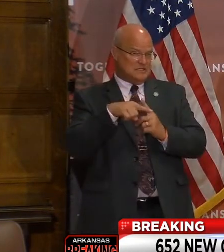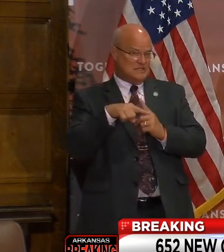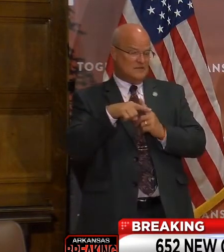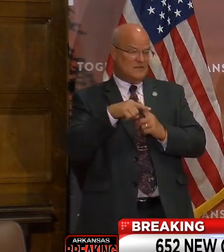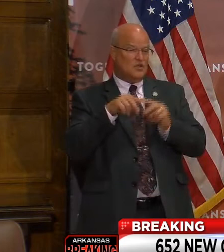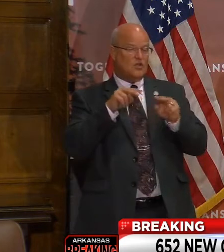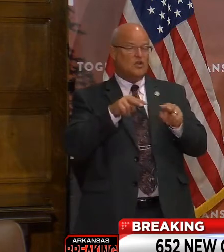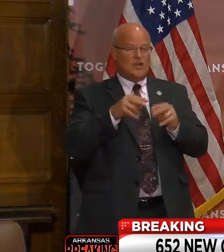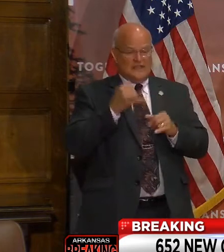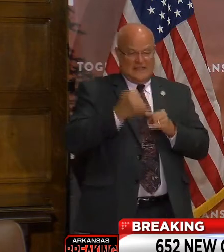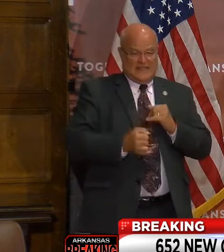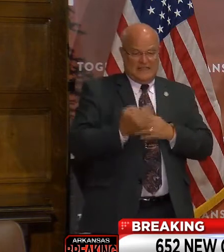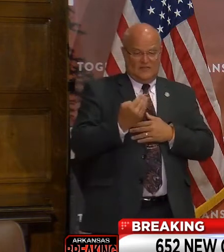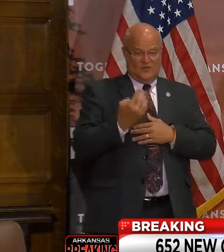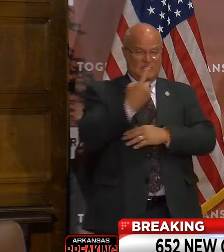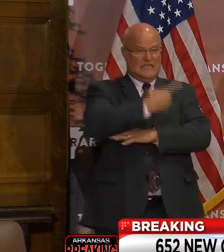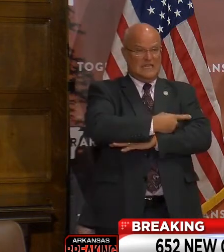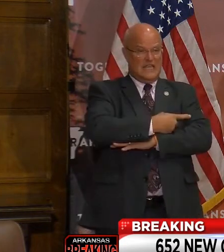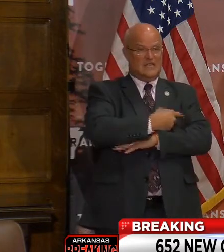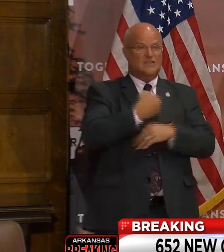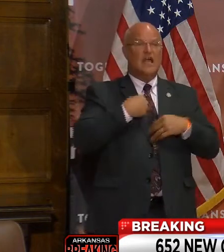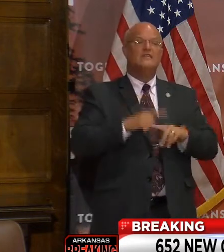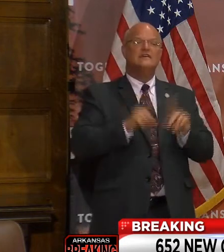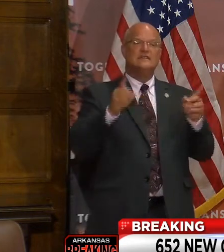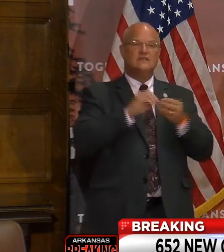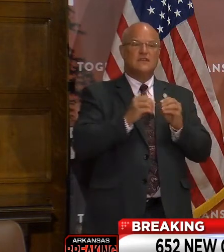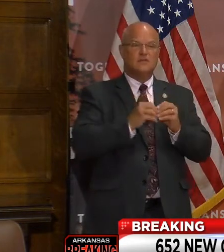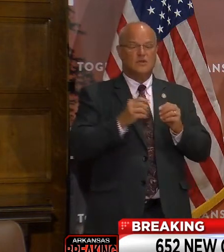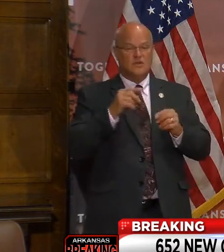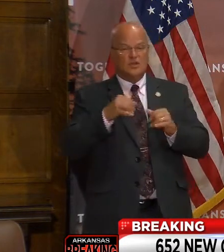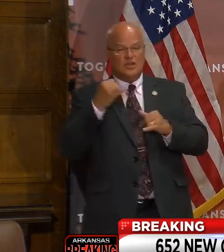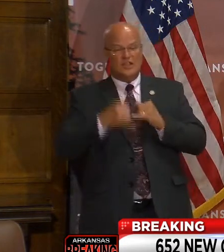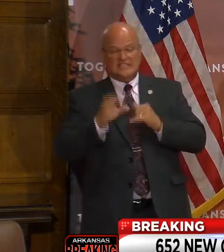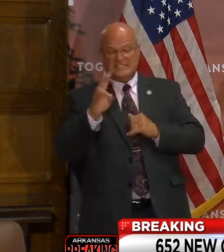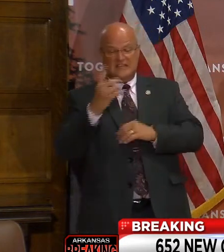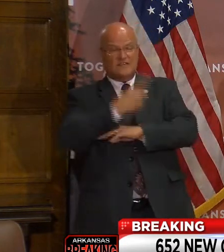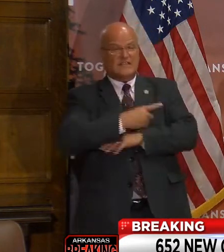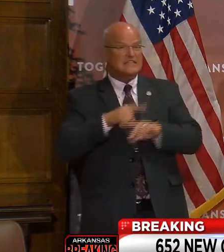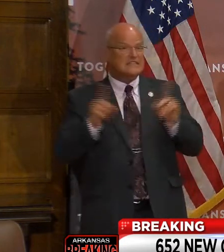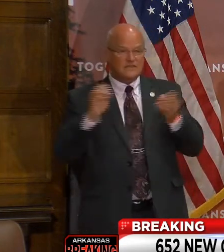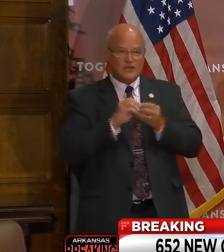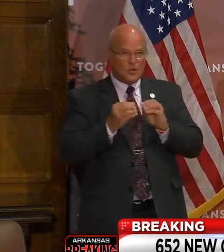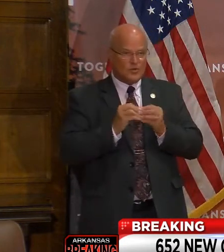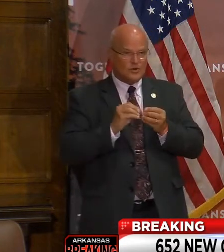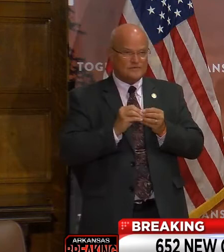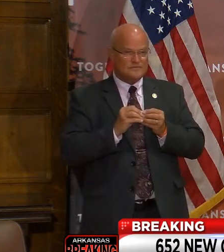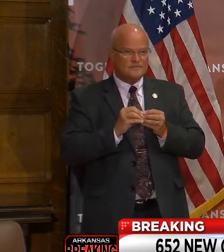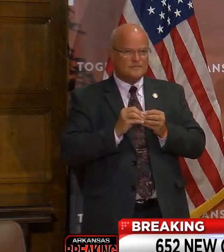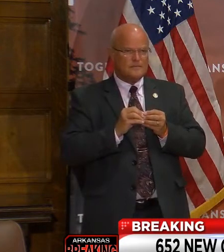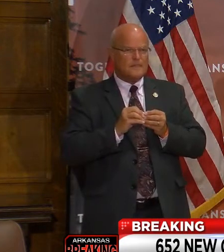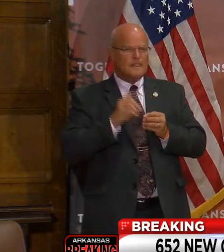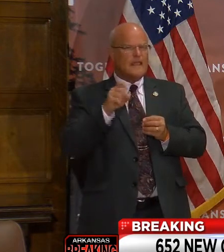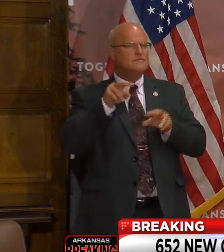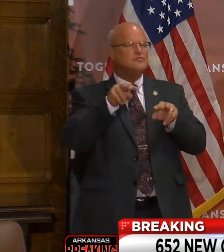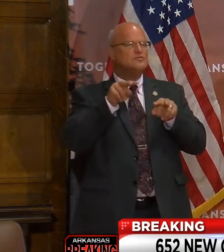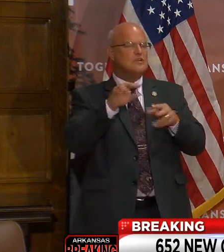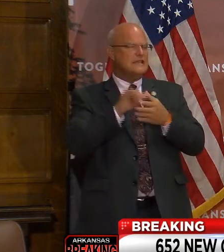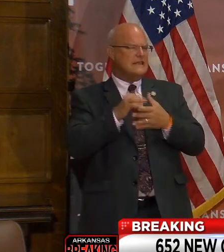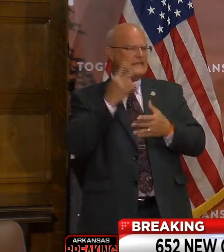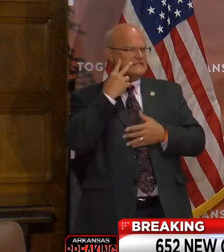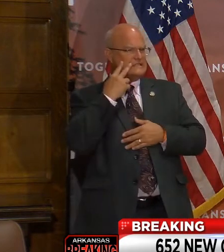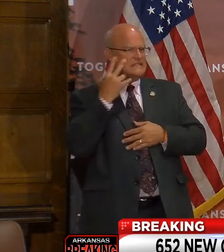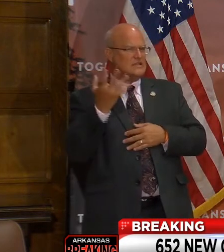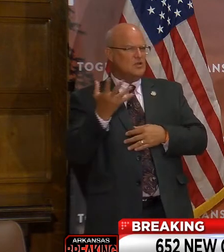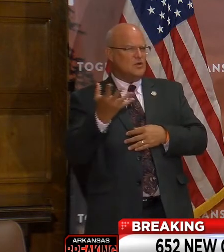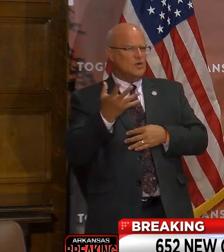If you look at the last 14 days, you'll have a different number. If you look at the last 7 days, you'll have a different number. So we'll just have to look at that and see what